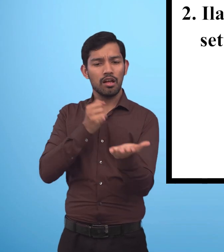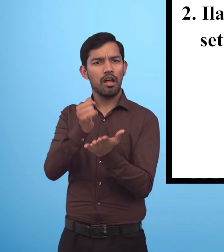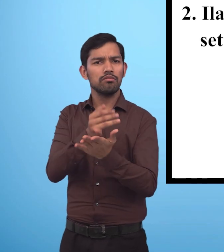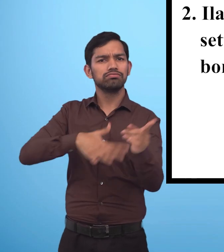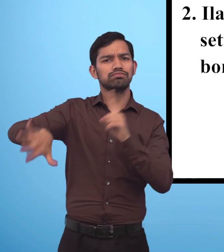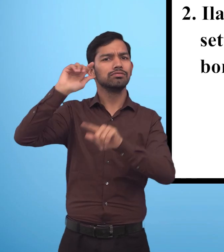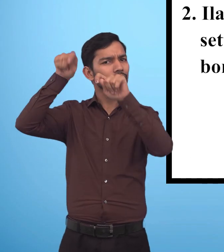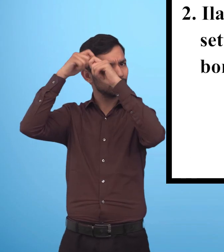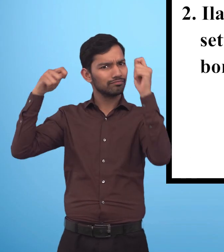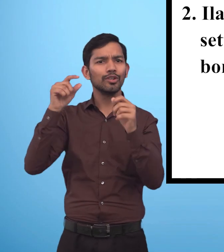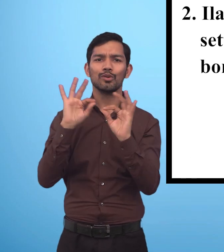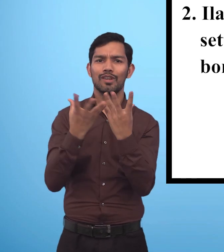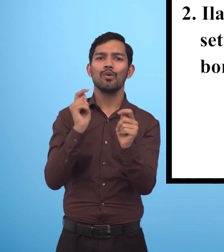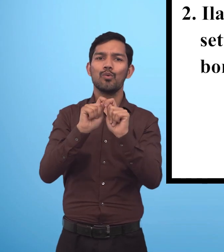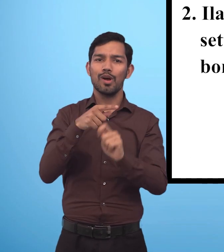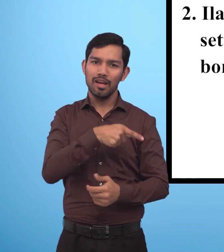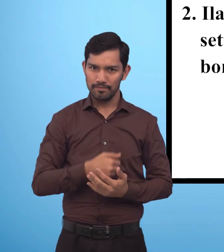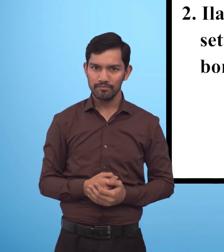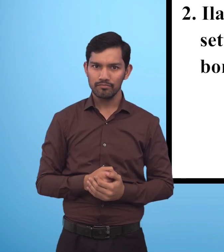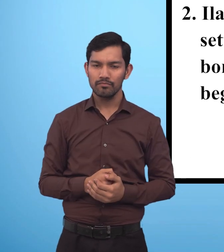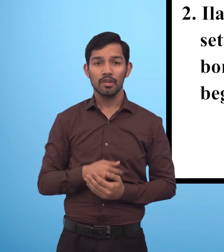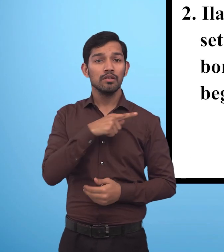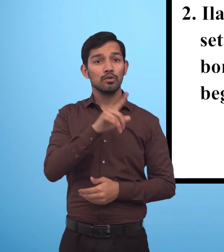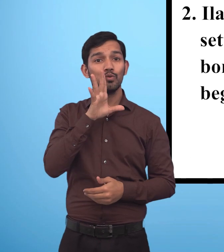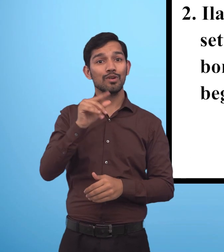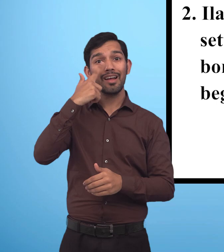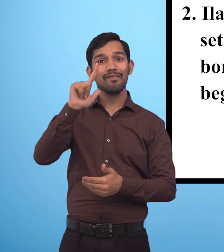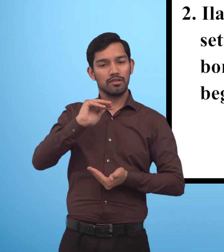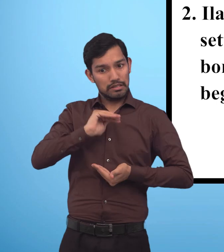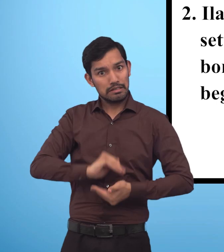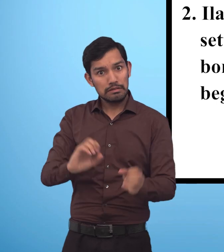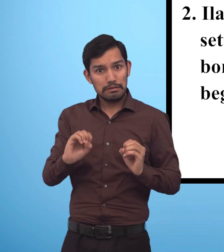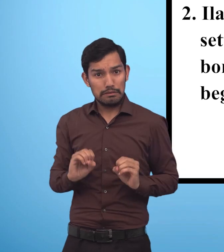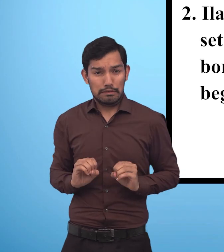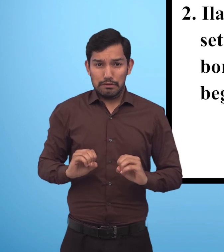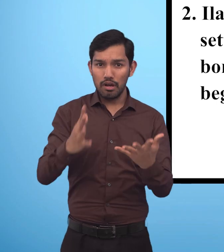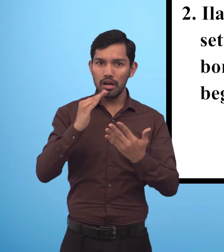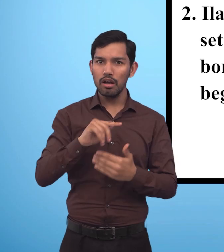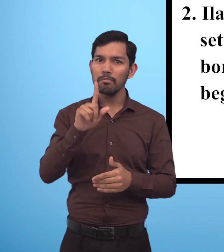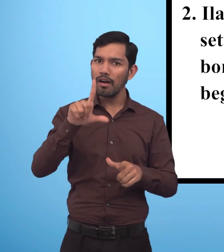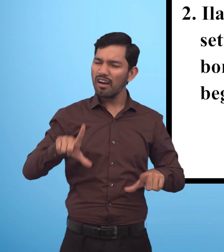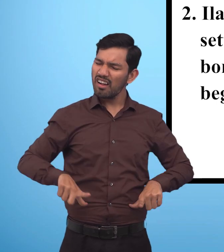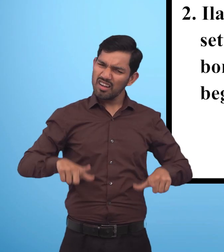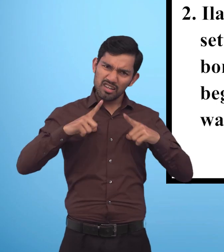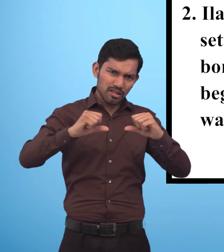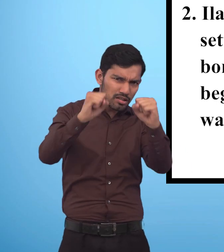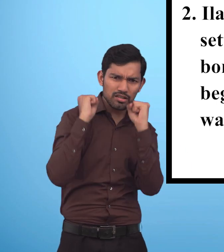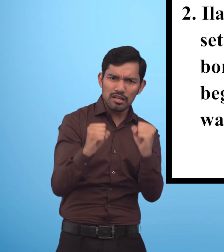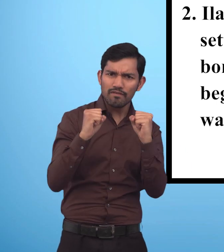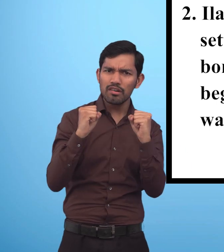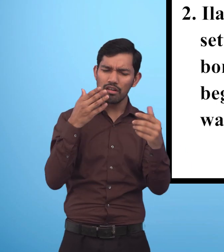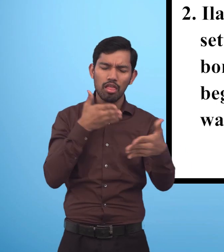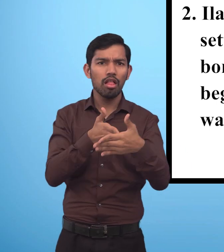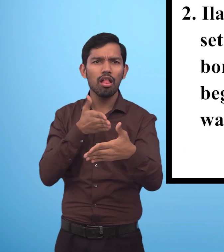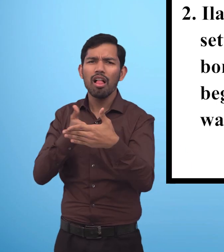where she was born into a farmer's family. From the beginning, life presented its challenges as Ila was